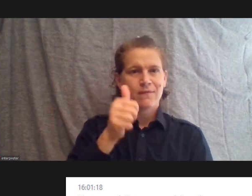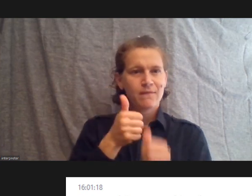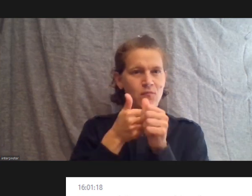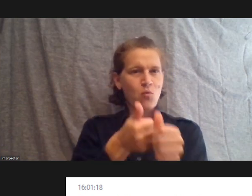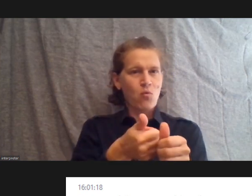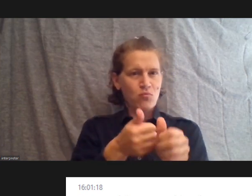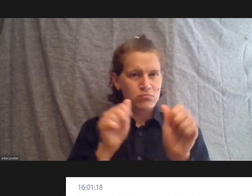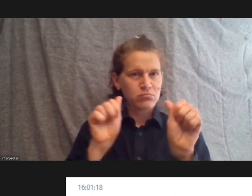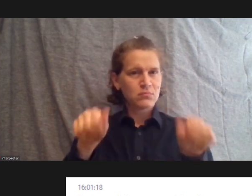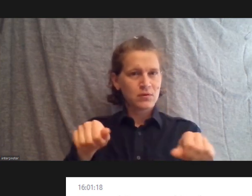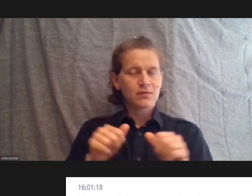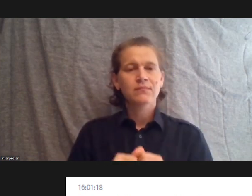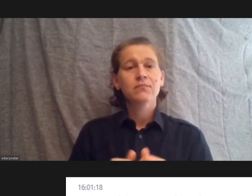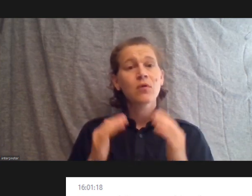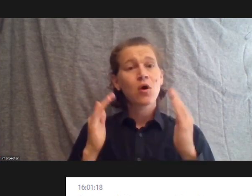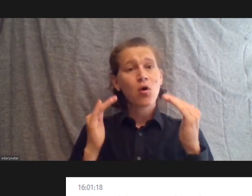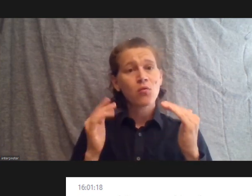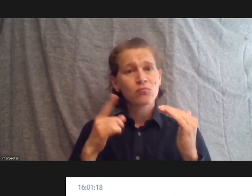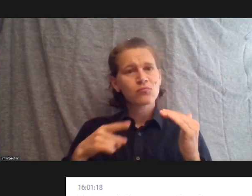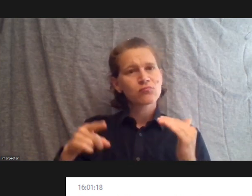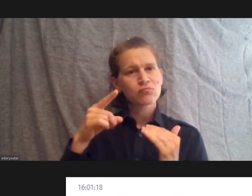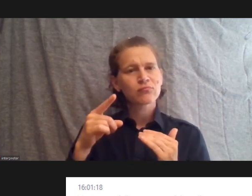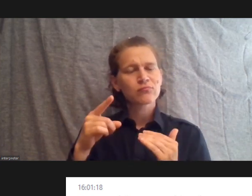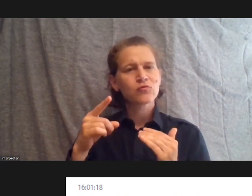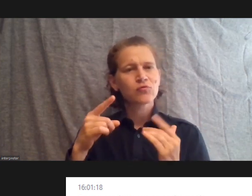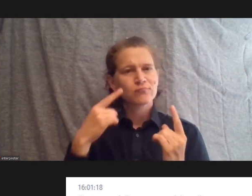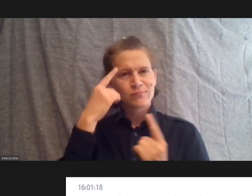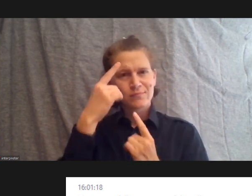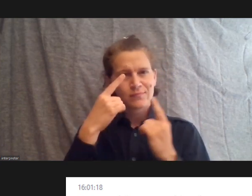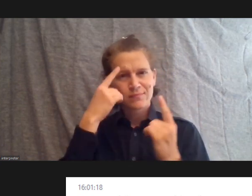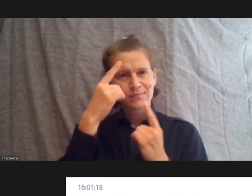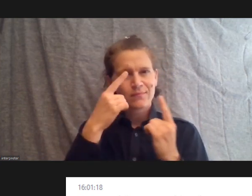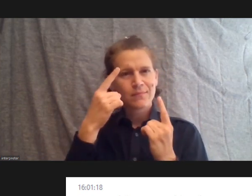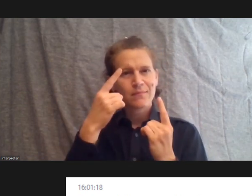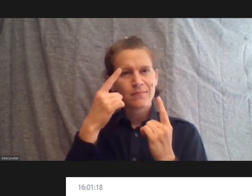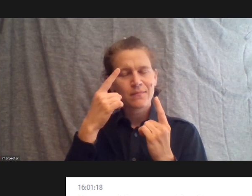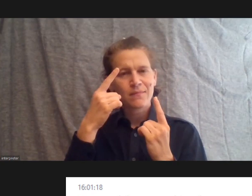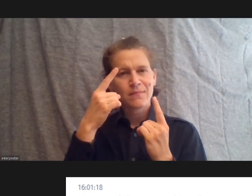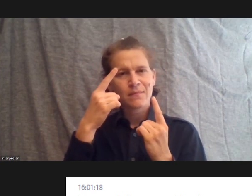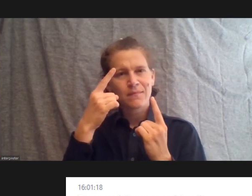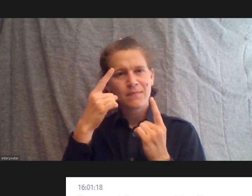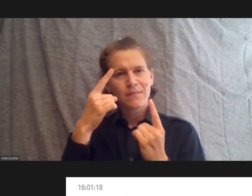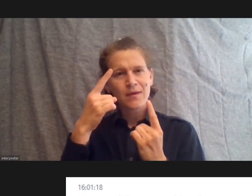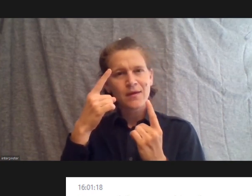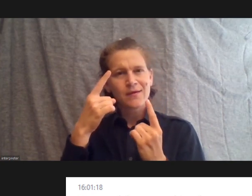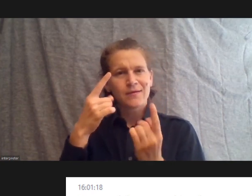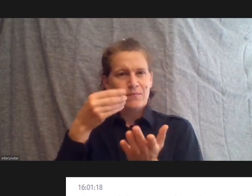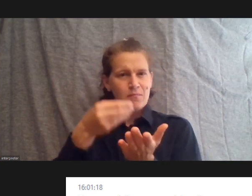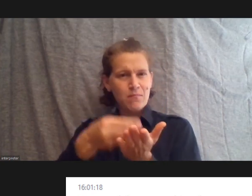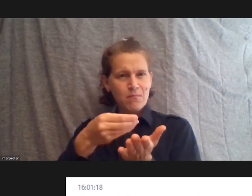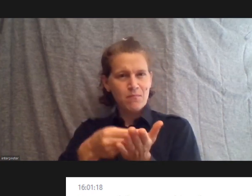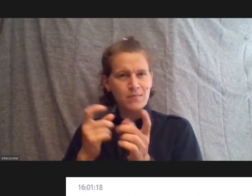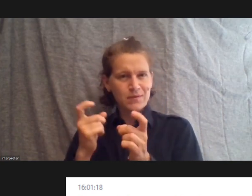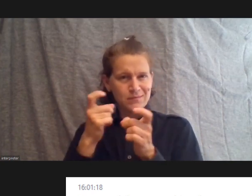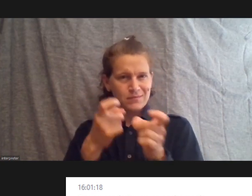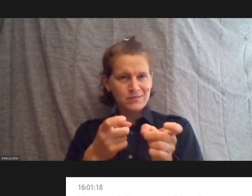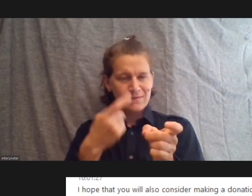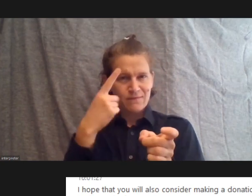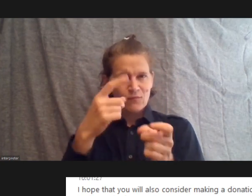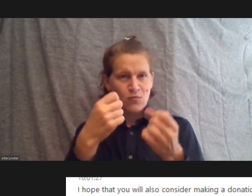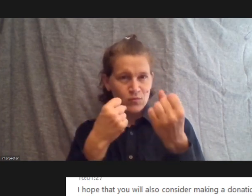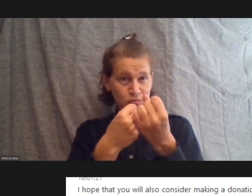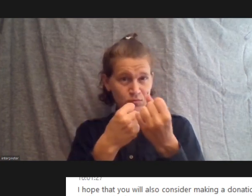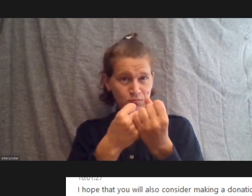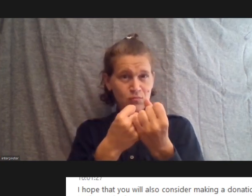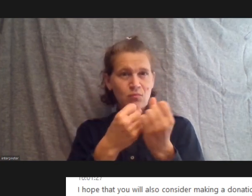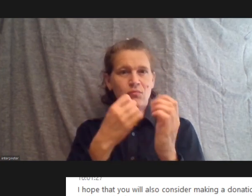I hope that you will also consider making a donation to the work of Arts Access. To do